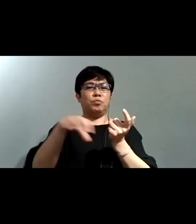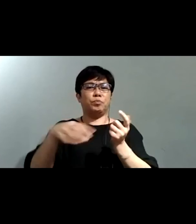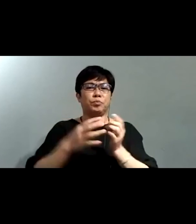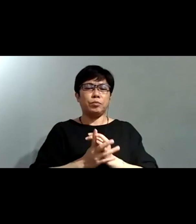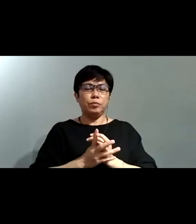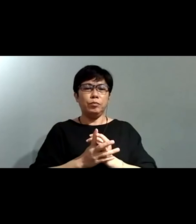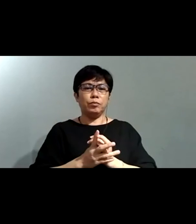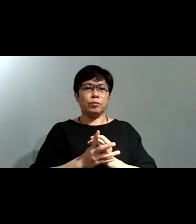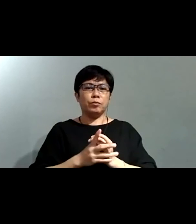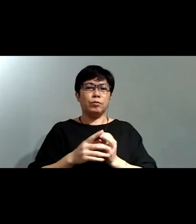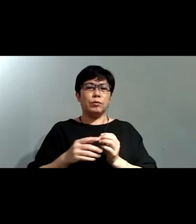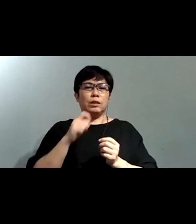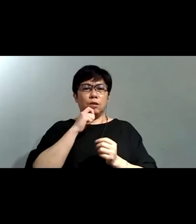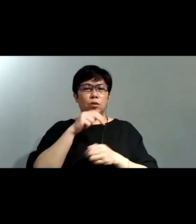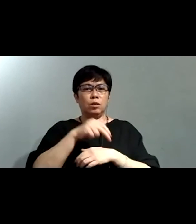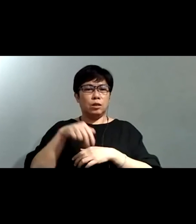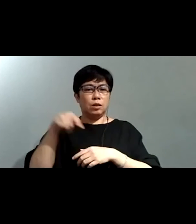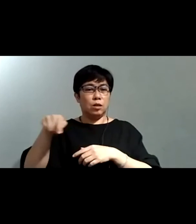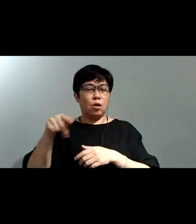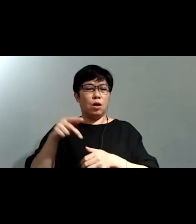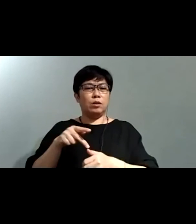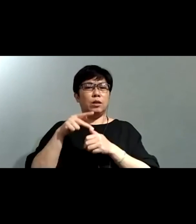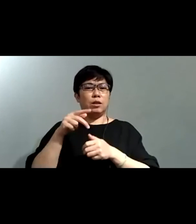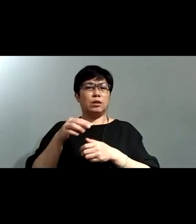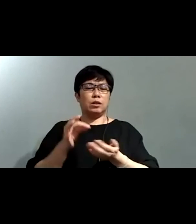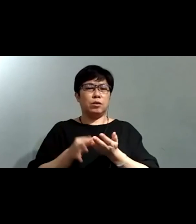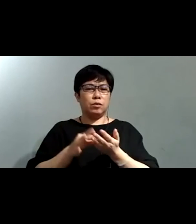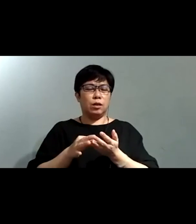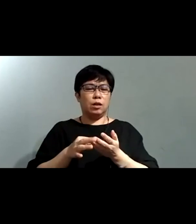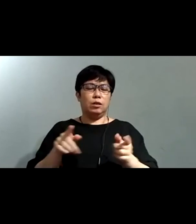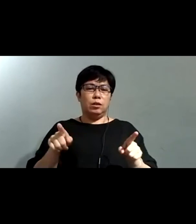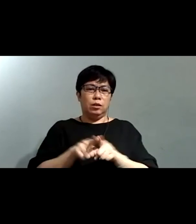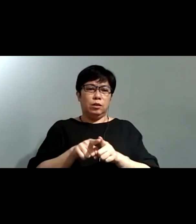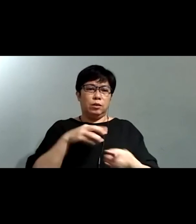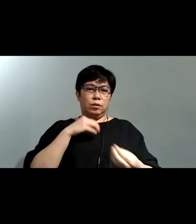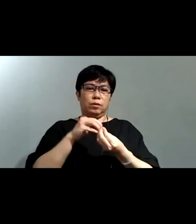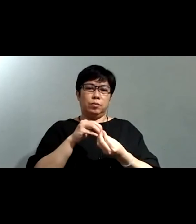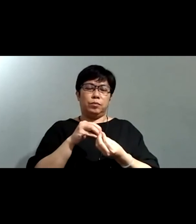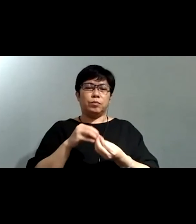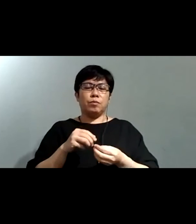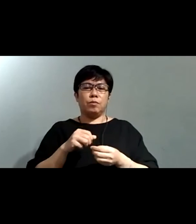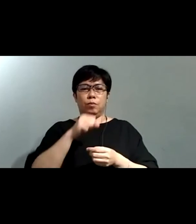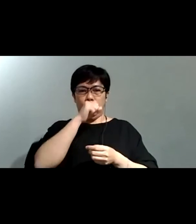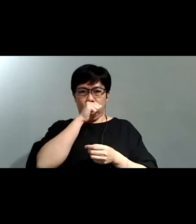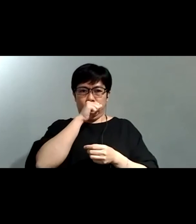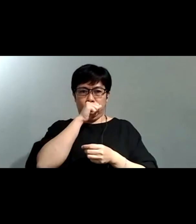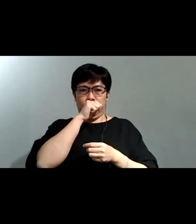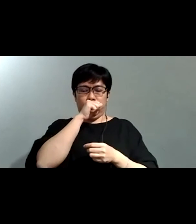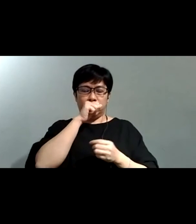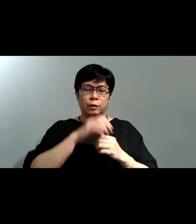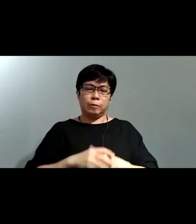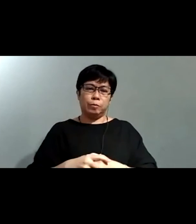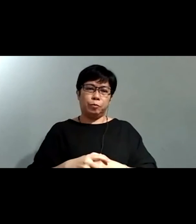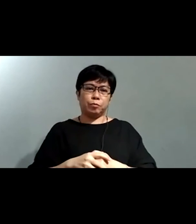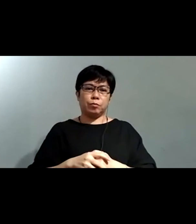I have mentioned about empathy. We bring a lot of, we bring those participated